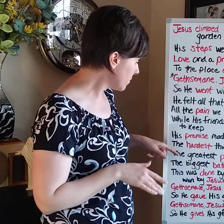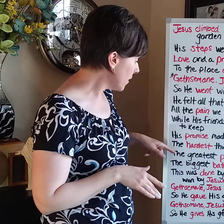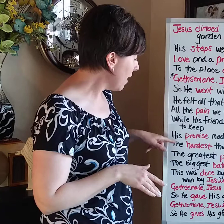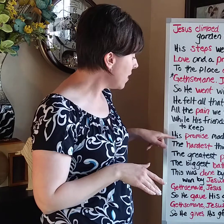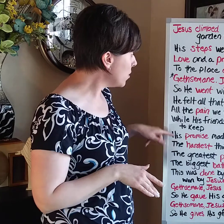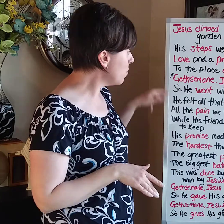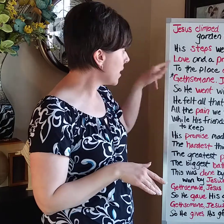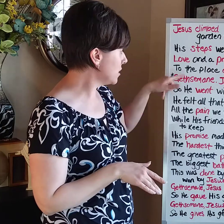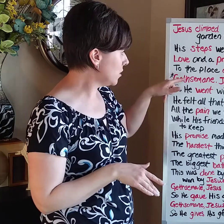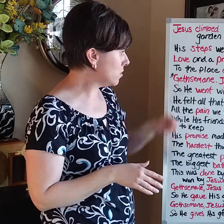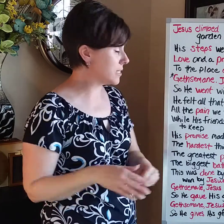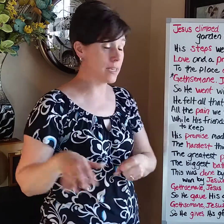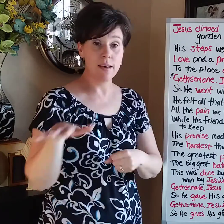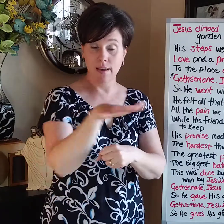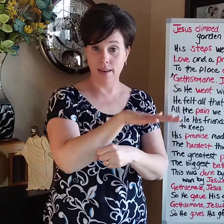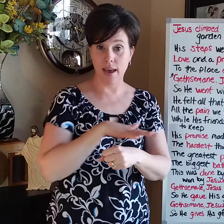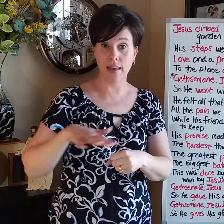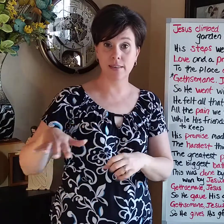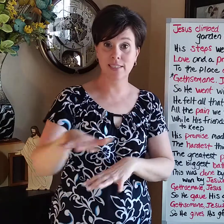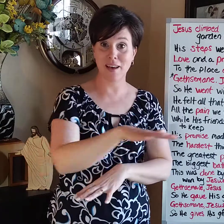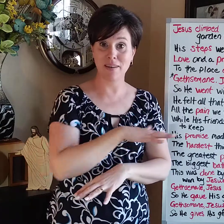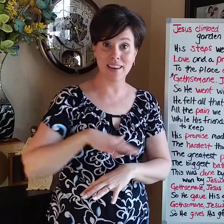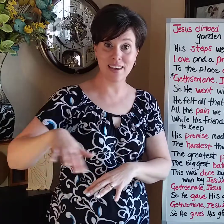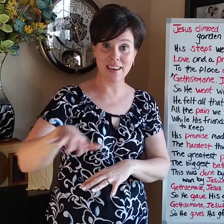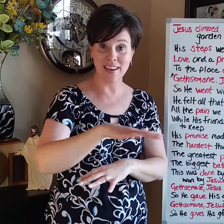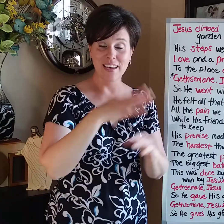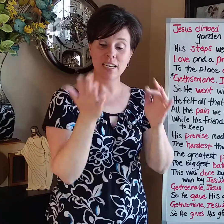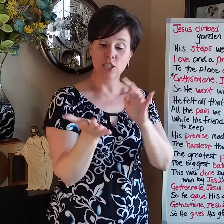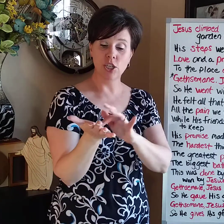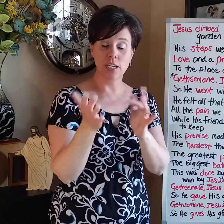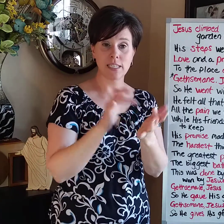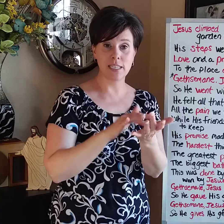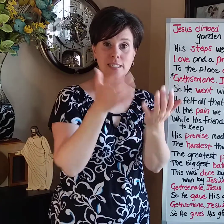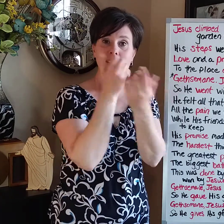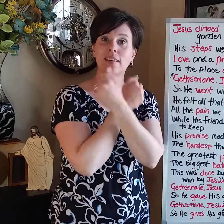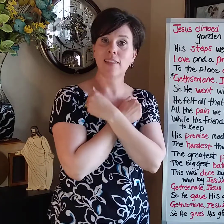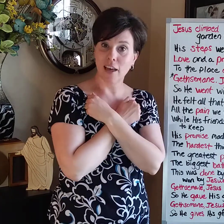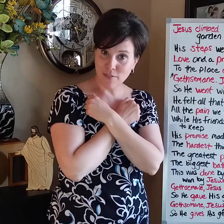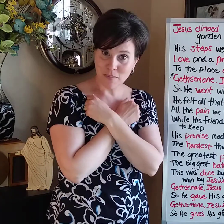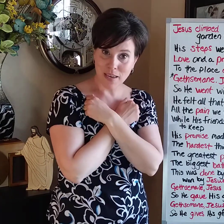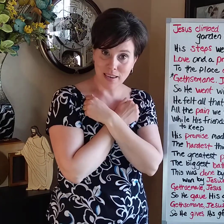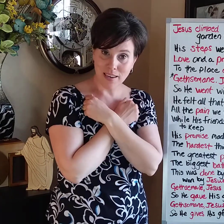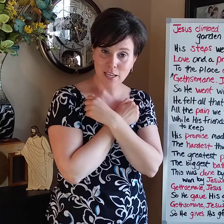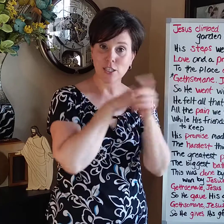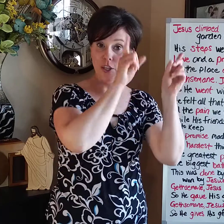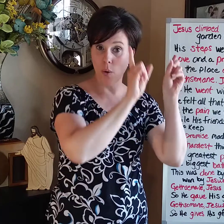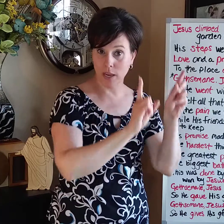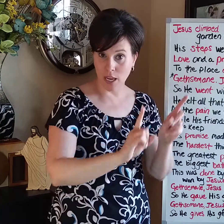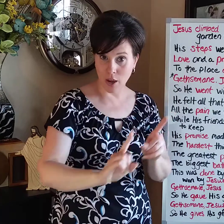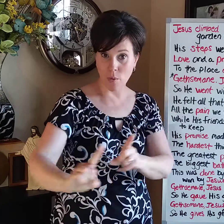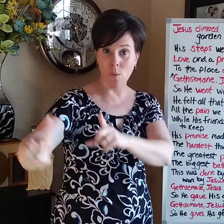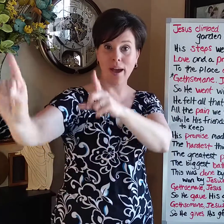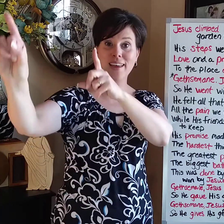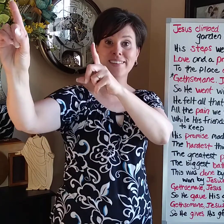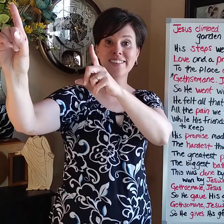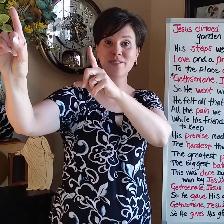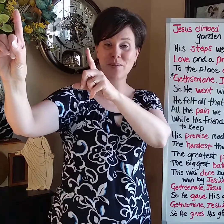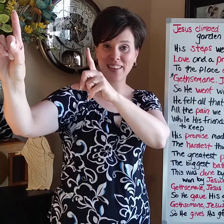And then we go back to the chorus. Gethsemane, Jesus loves me, so he went